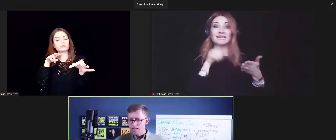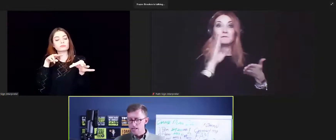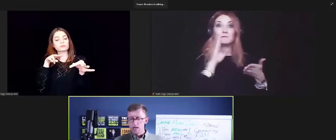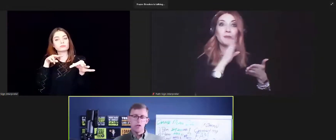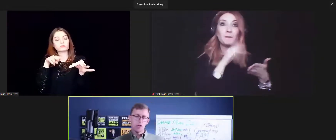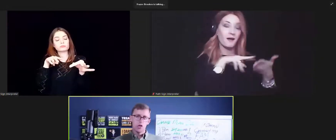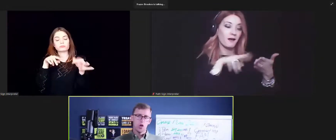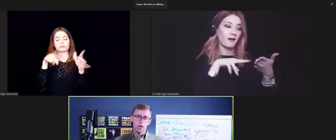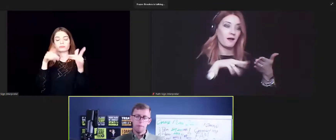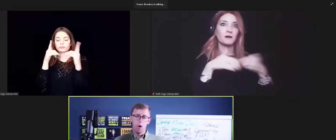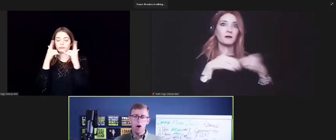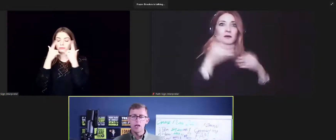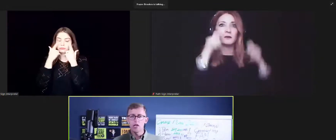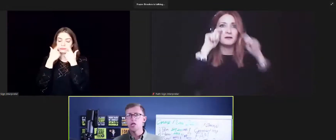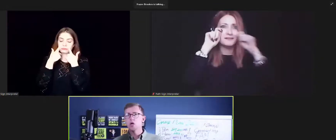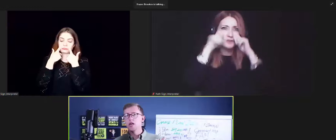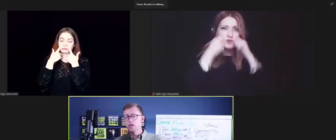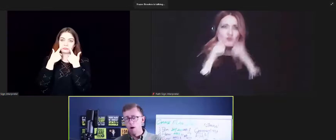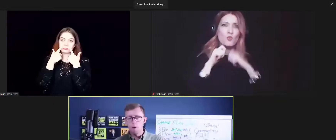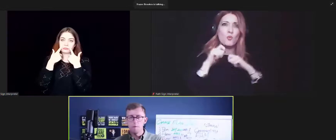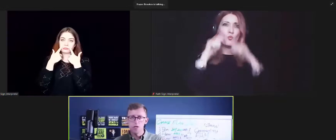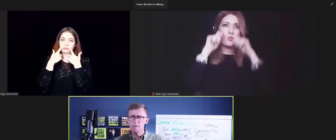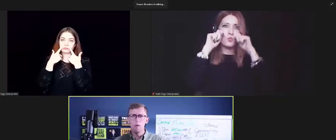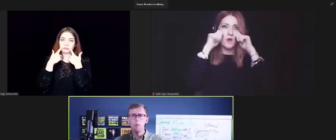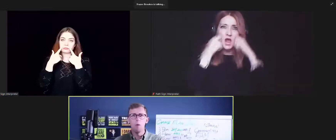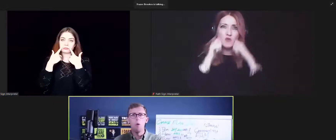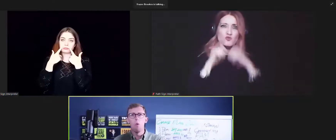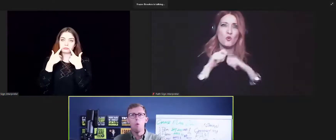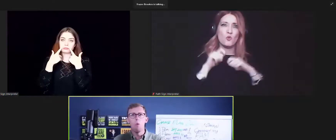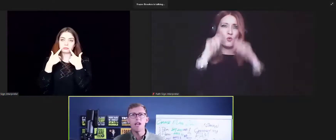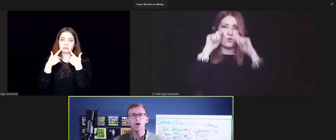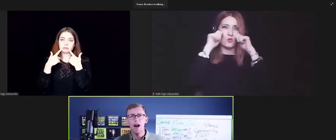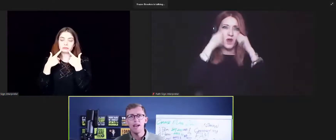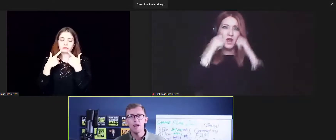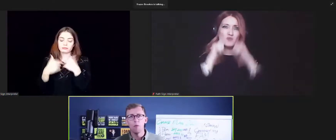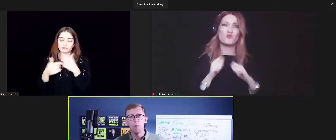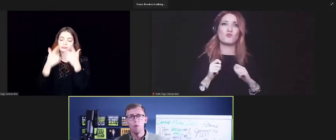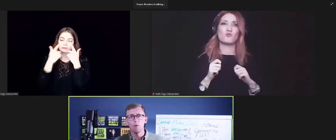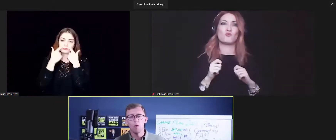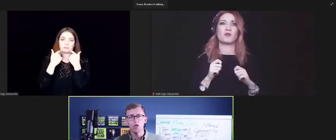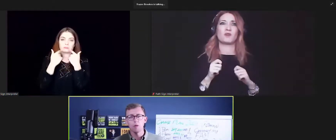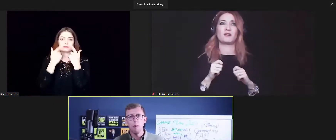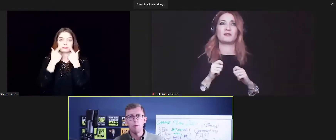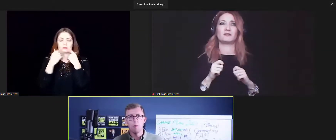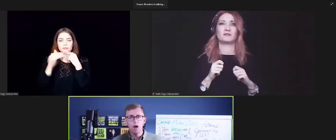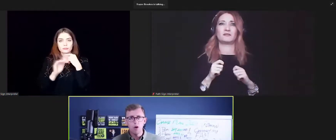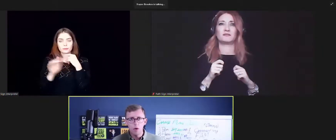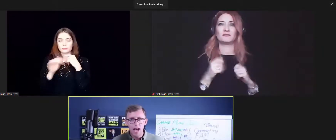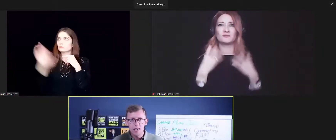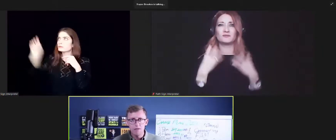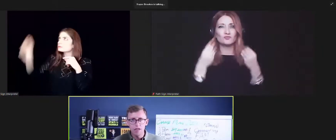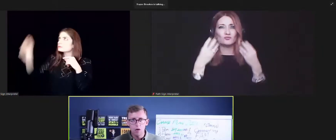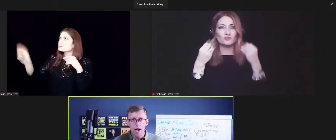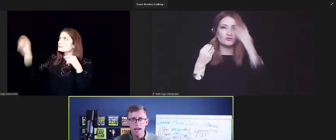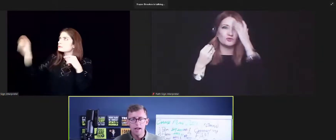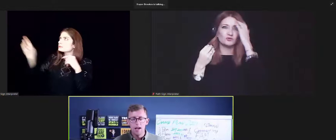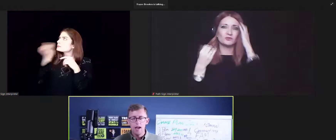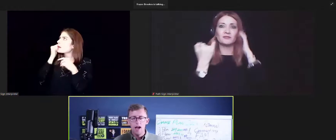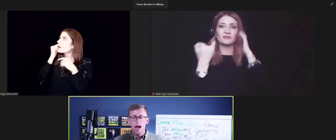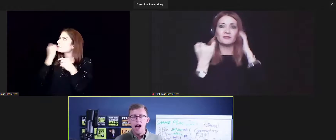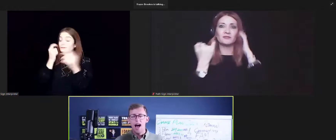And the boy said to his mom and said, Mom, why are you crying? What's the problem? Are you okay? Is everything